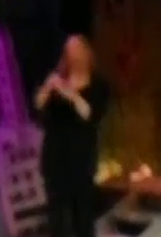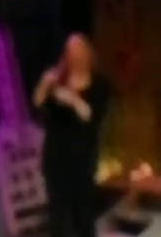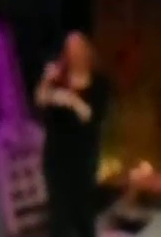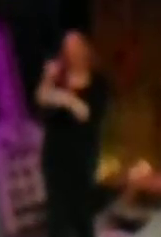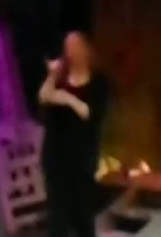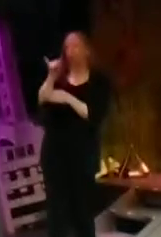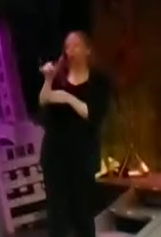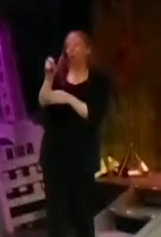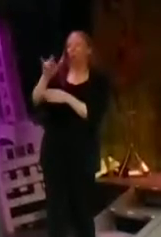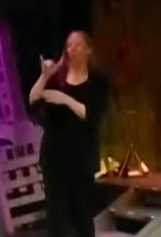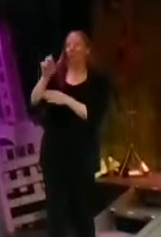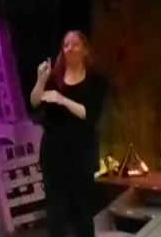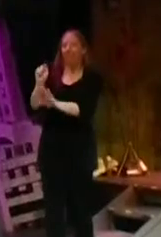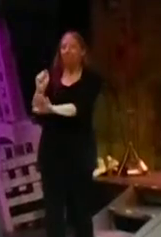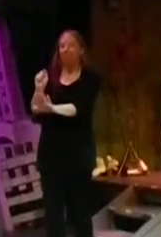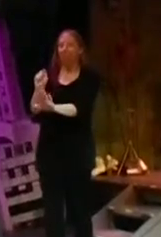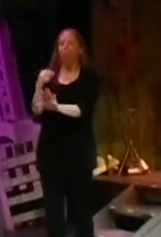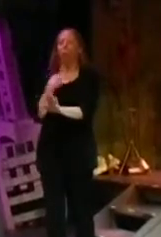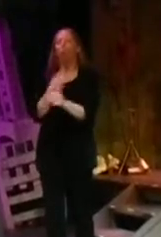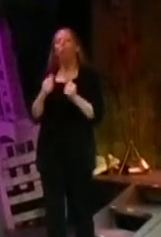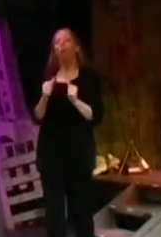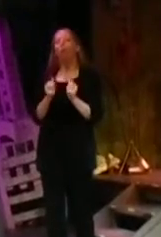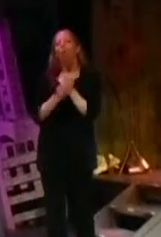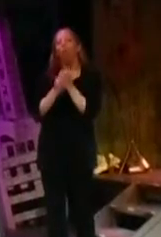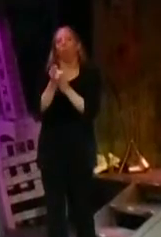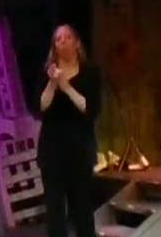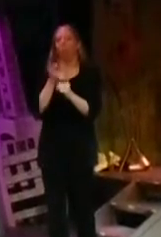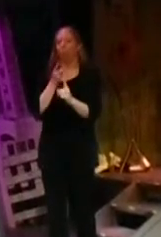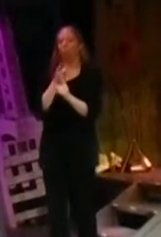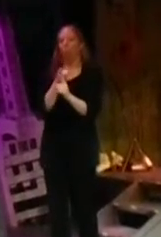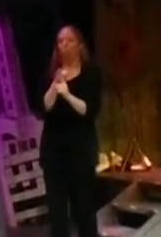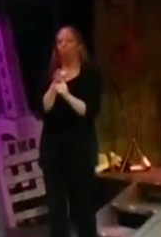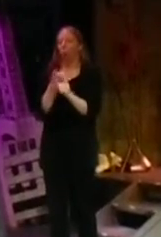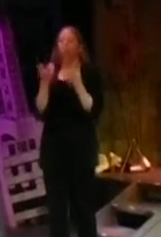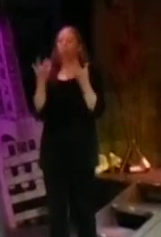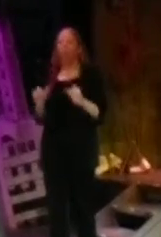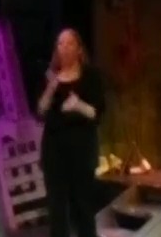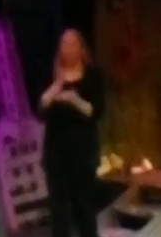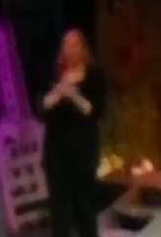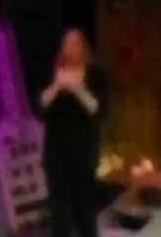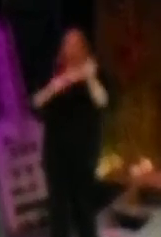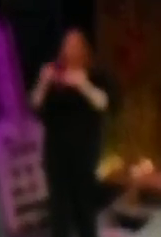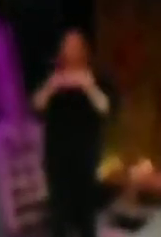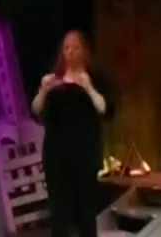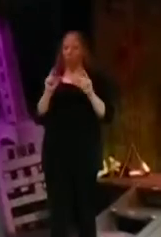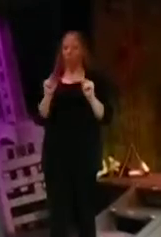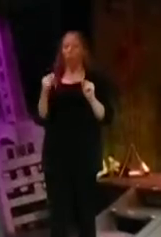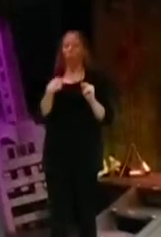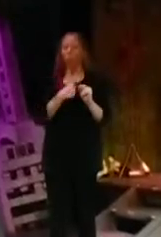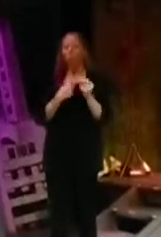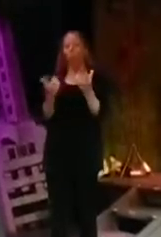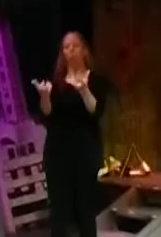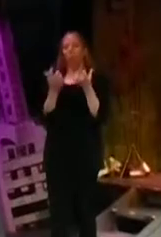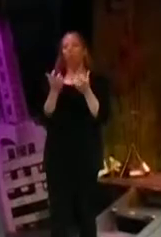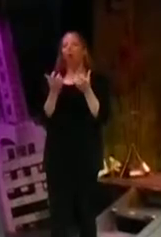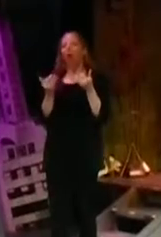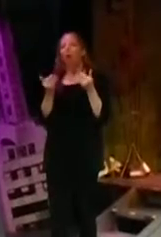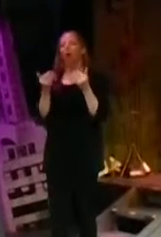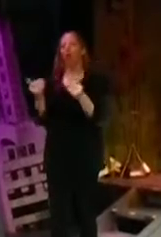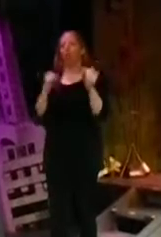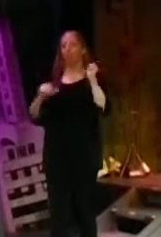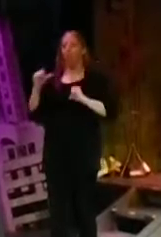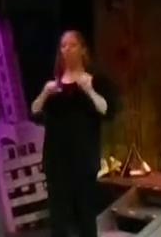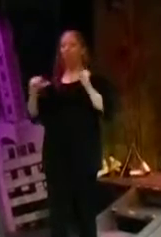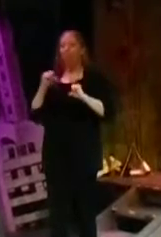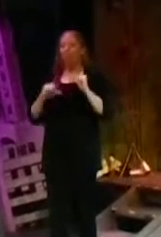we keep ourselves honest because instead of stopping with the theatrical production, we insist on following every